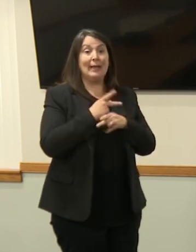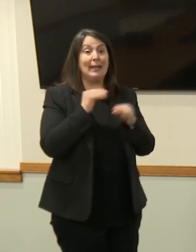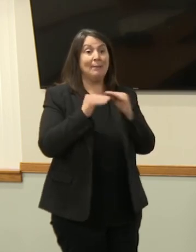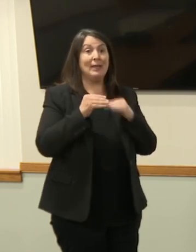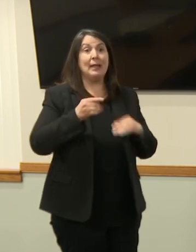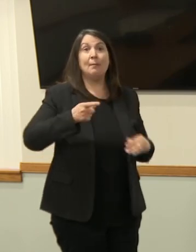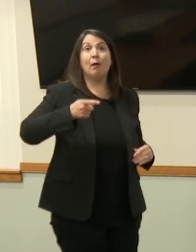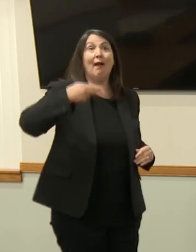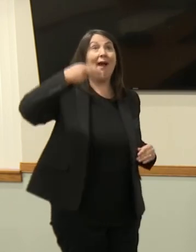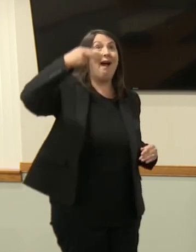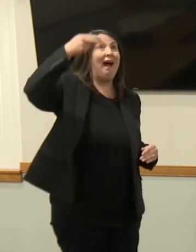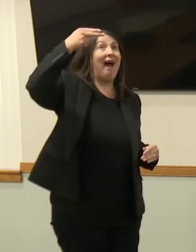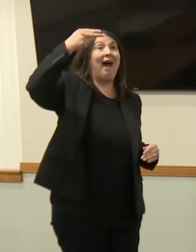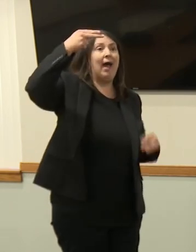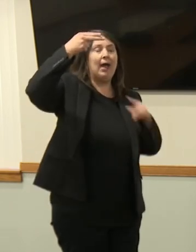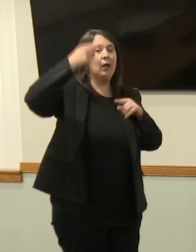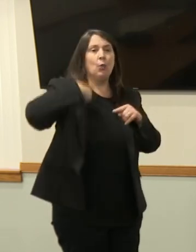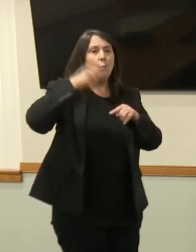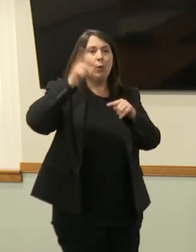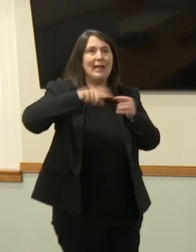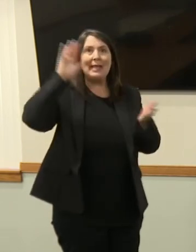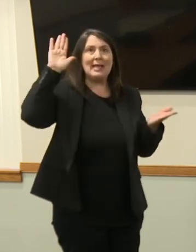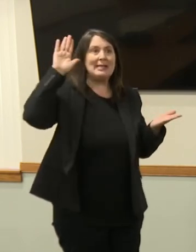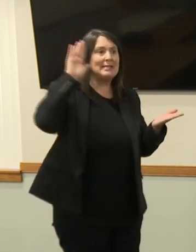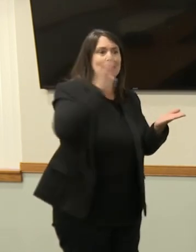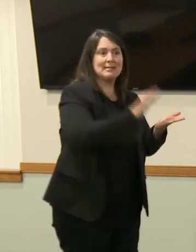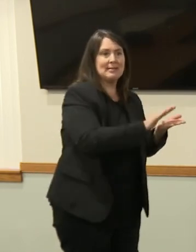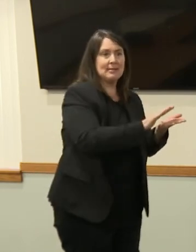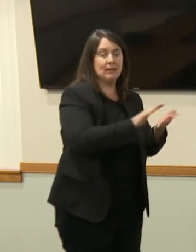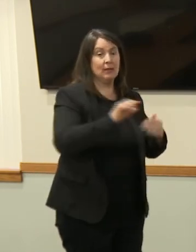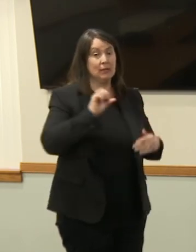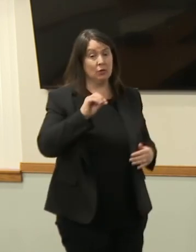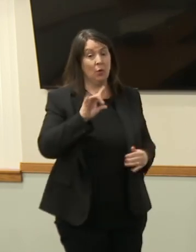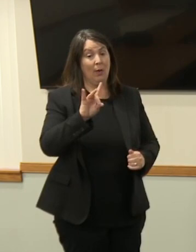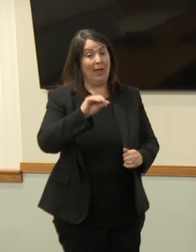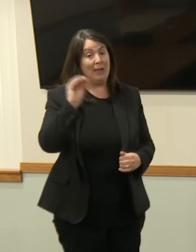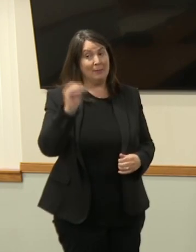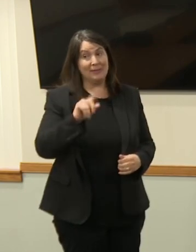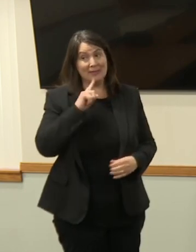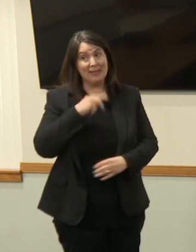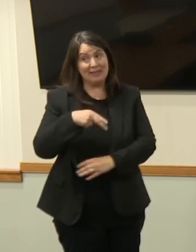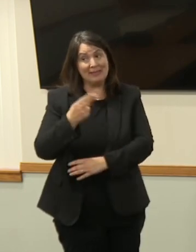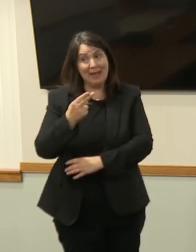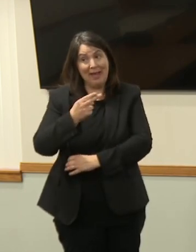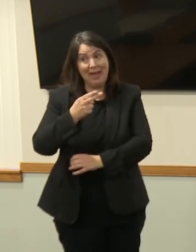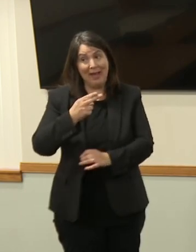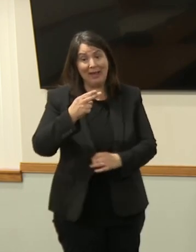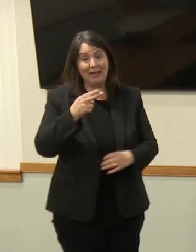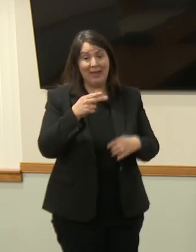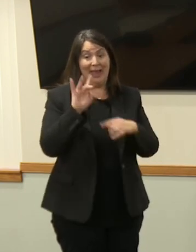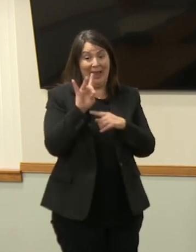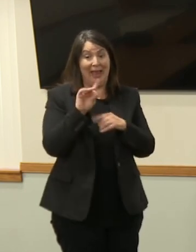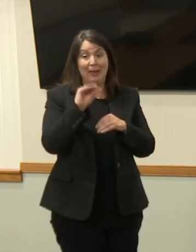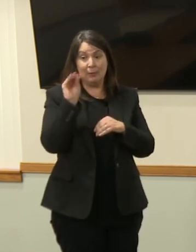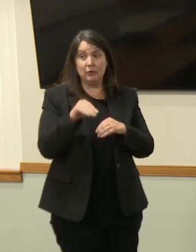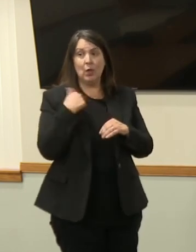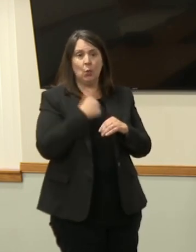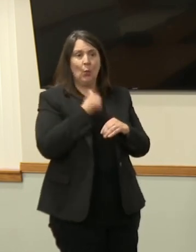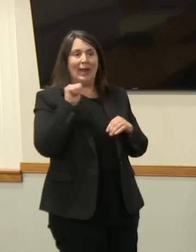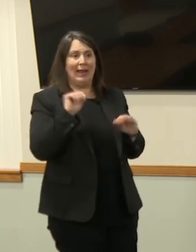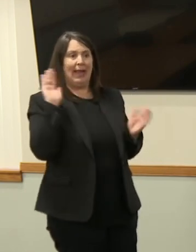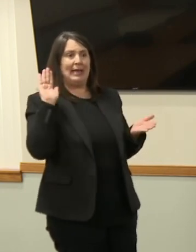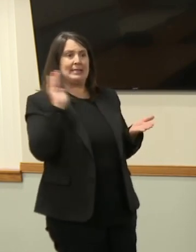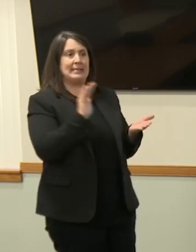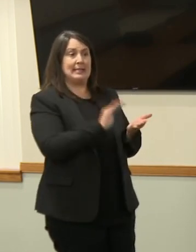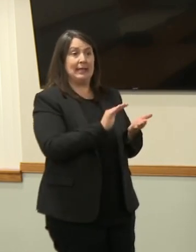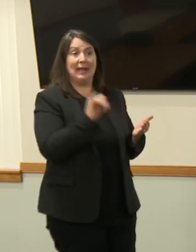cannot correct ourselves. So this is a milestone that is very serious to consider because, you know, there's that point of no return. And we really want to make